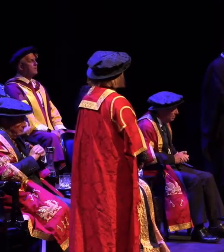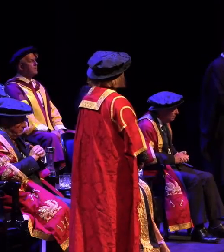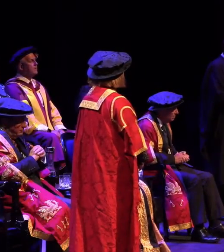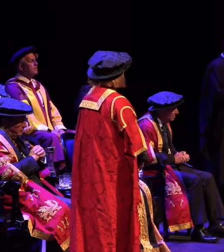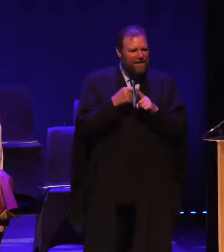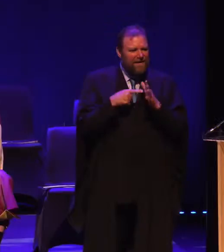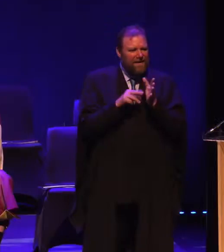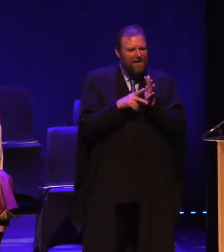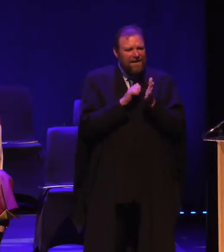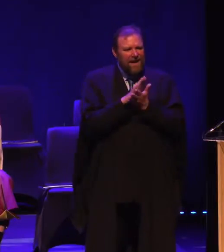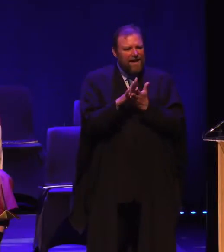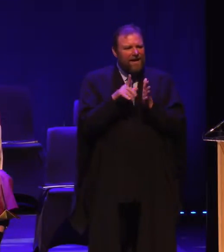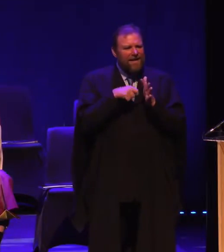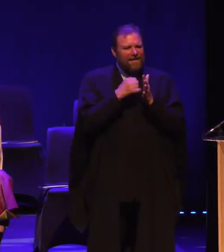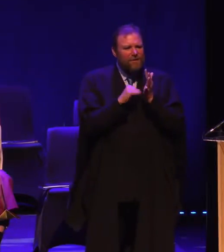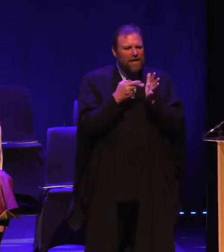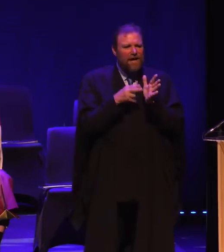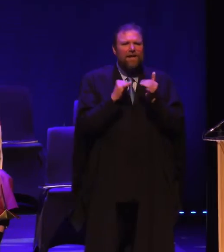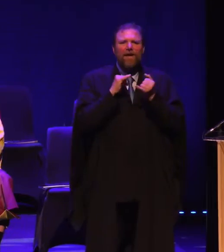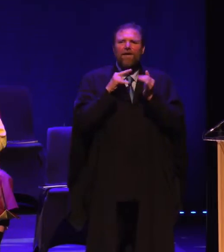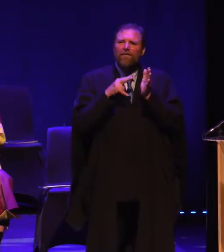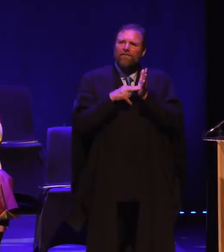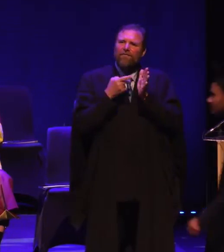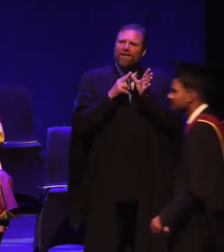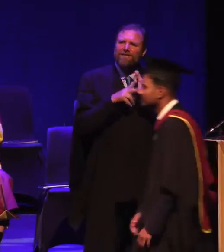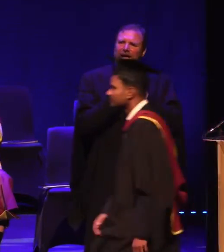Kanaka Kishan Bandaru.